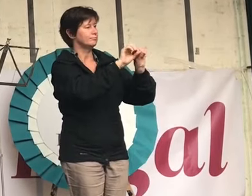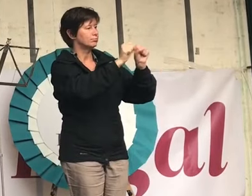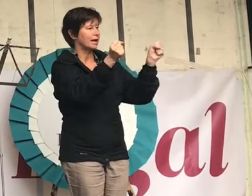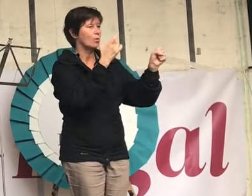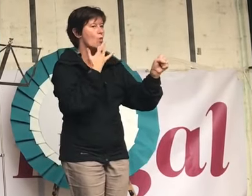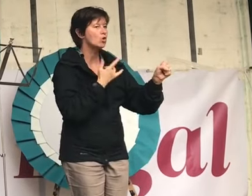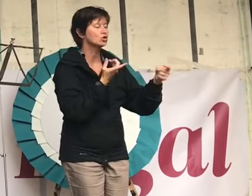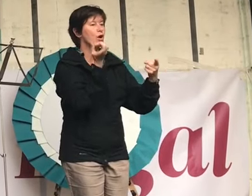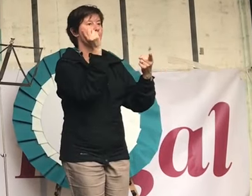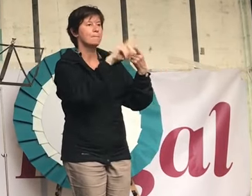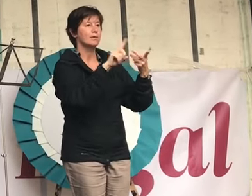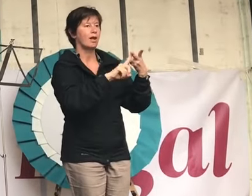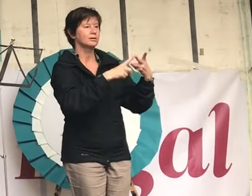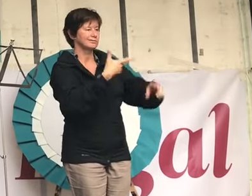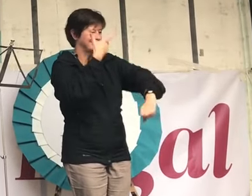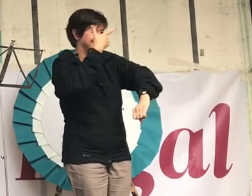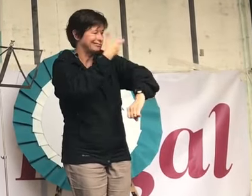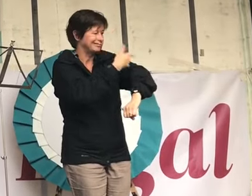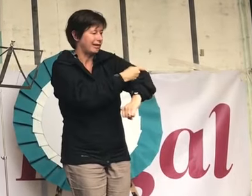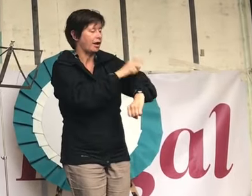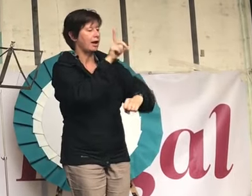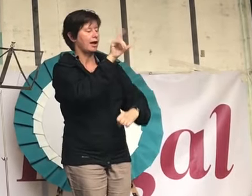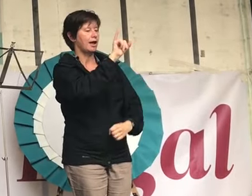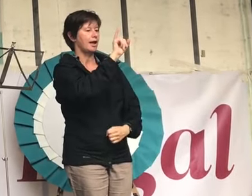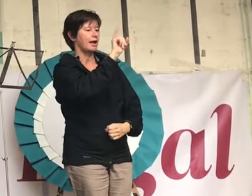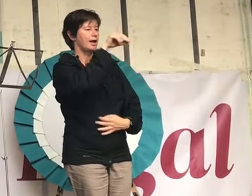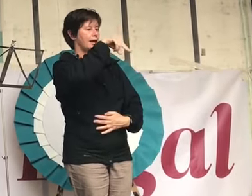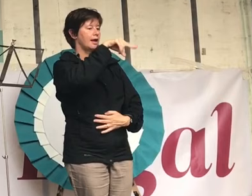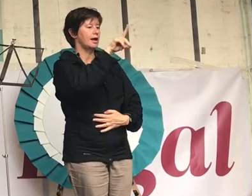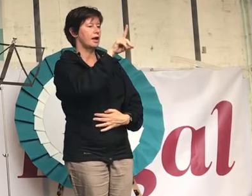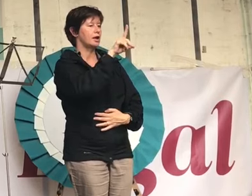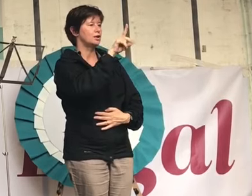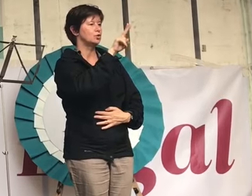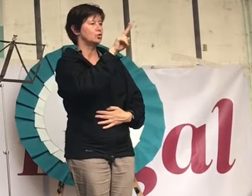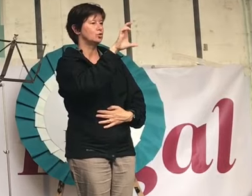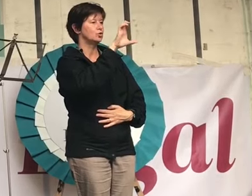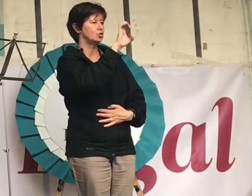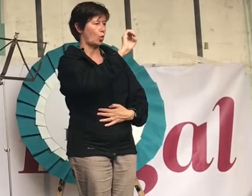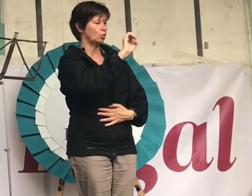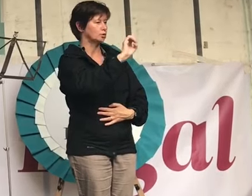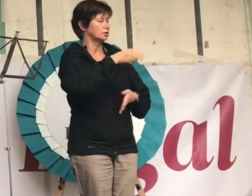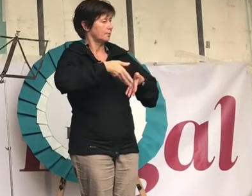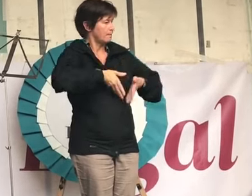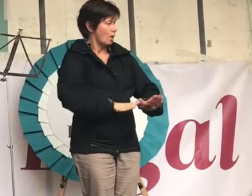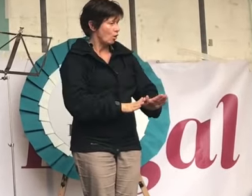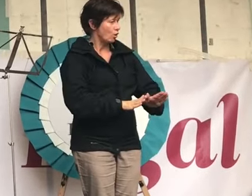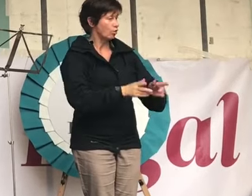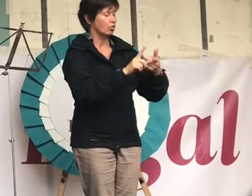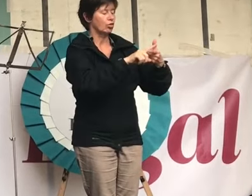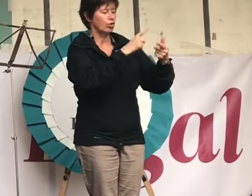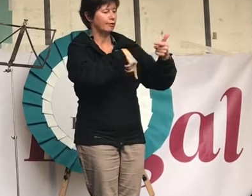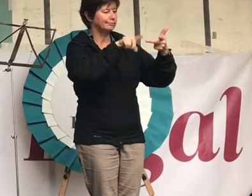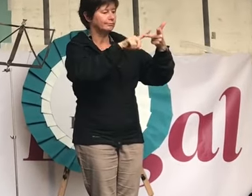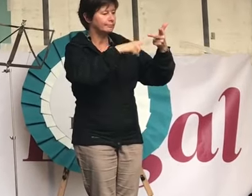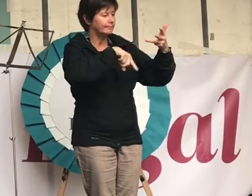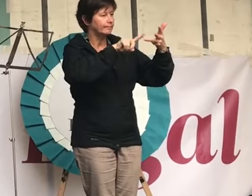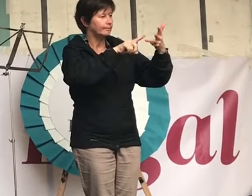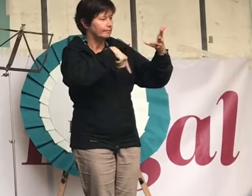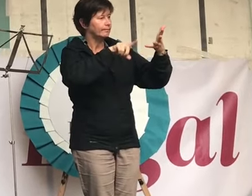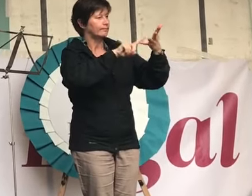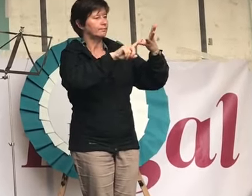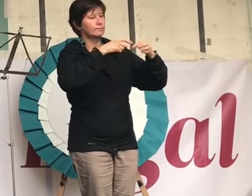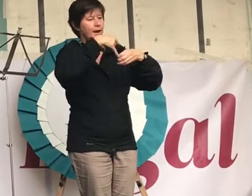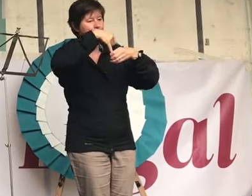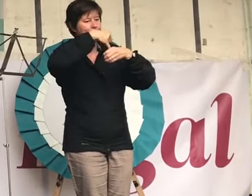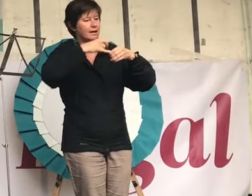control. The outcome ultimately is up to 28% of women